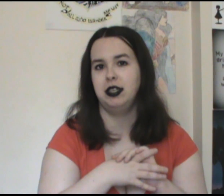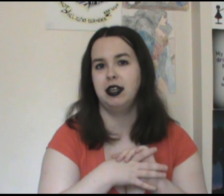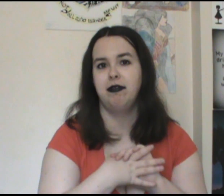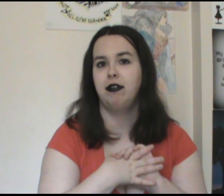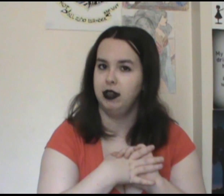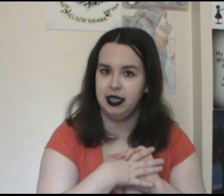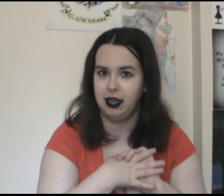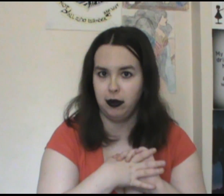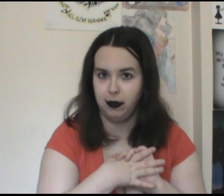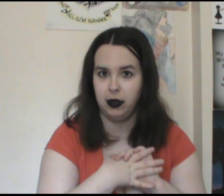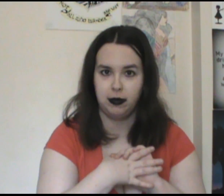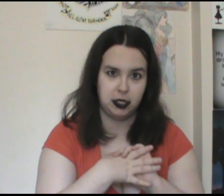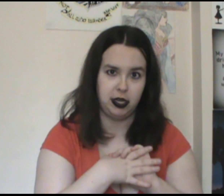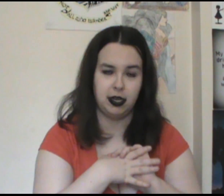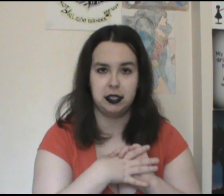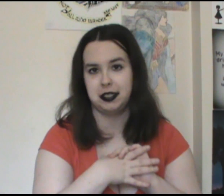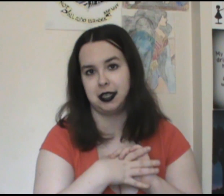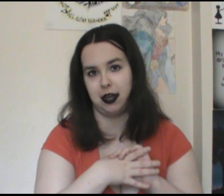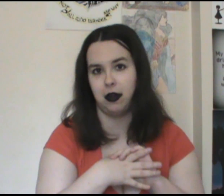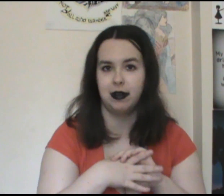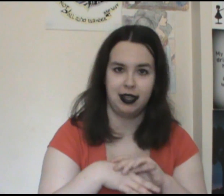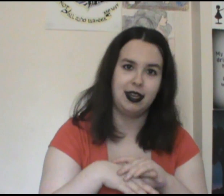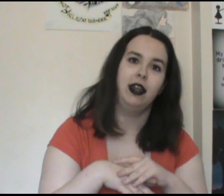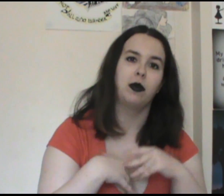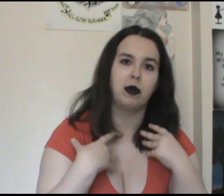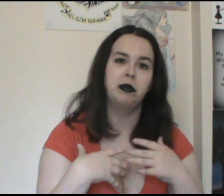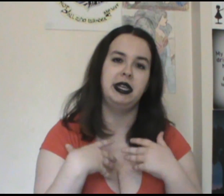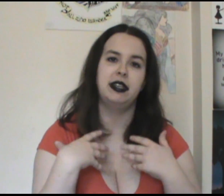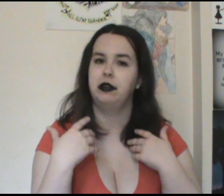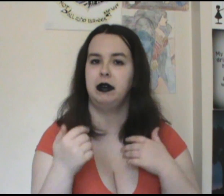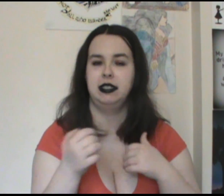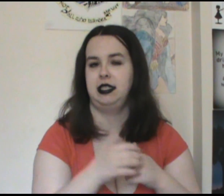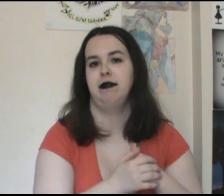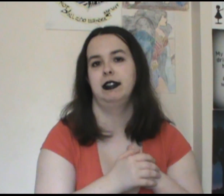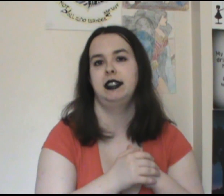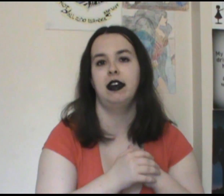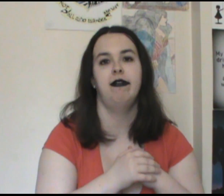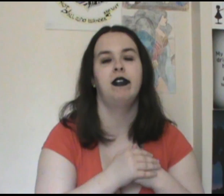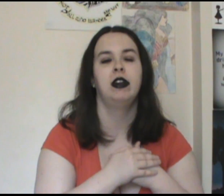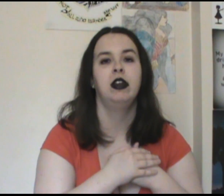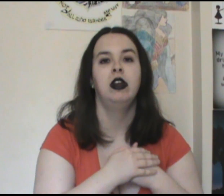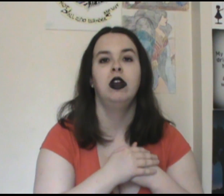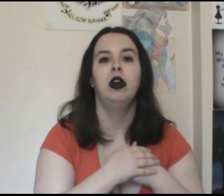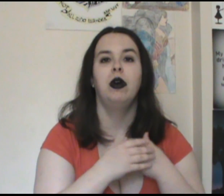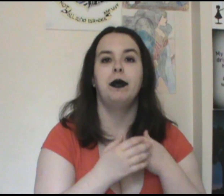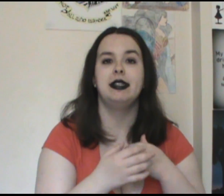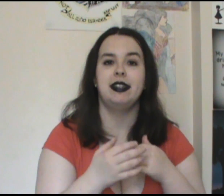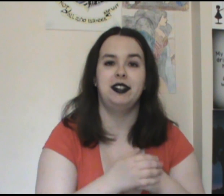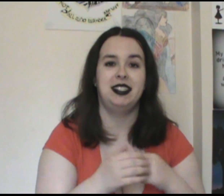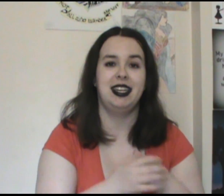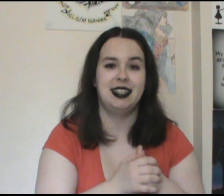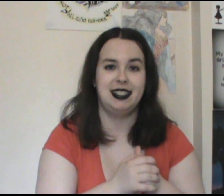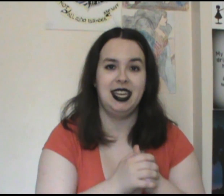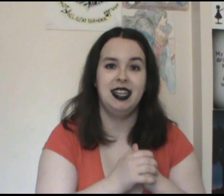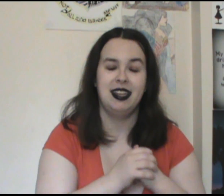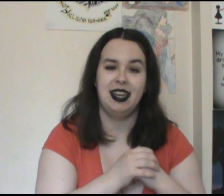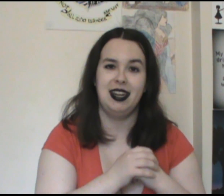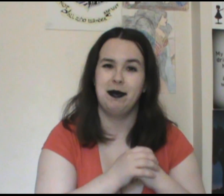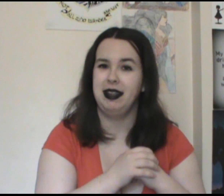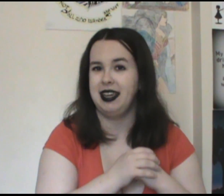gonna fully take over, and when she does she's gonna go and like kill Ruby and do all this different stuff, was interesting to see. And I really kind